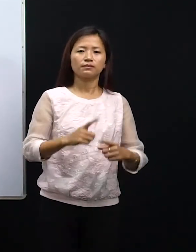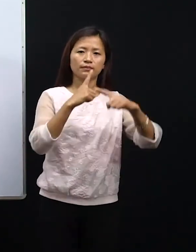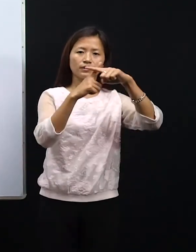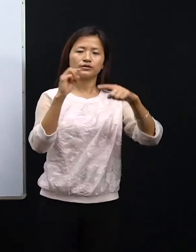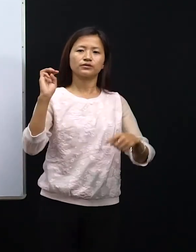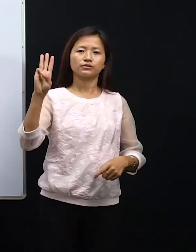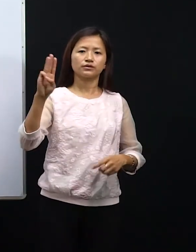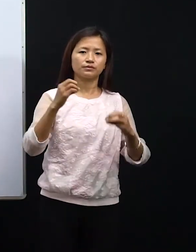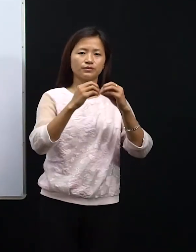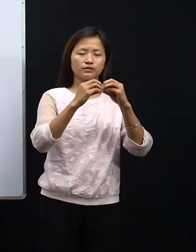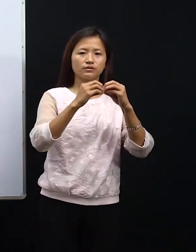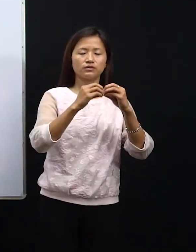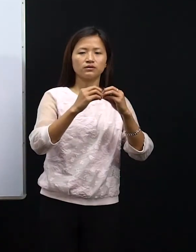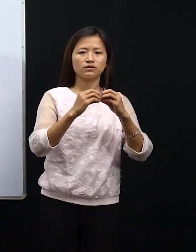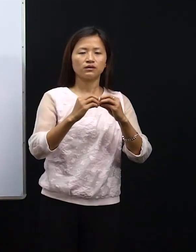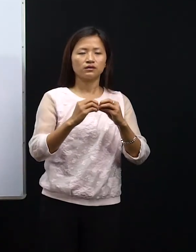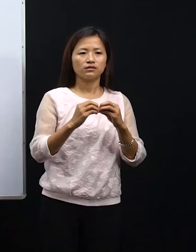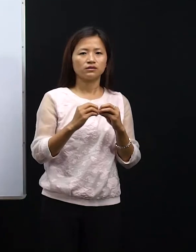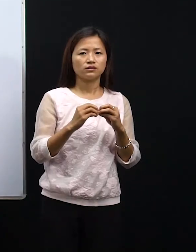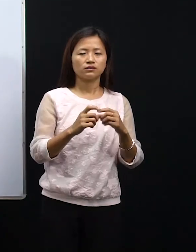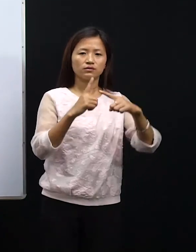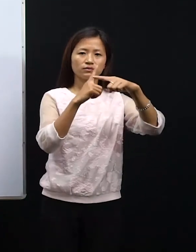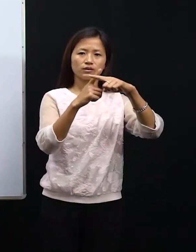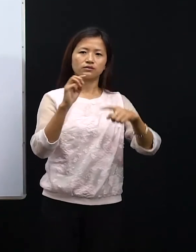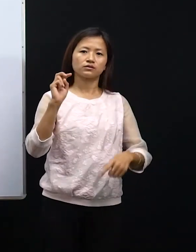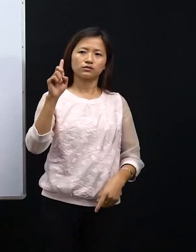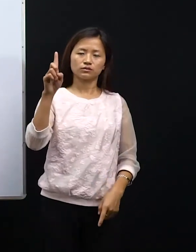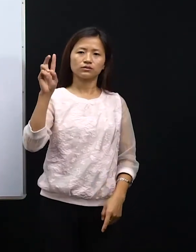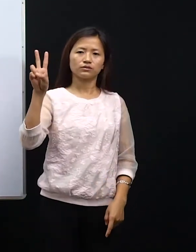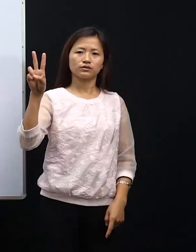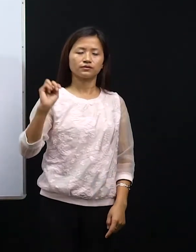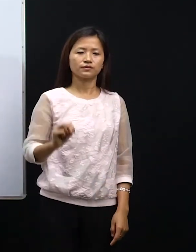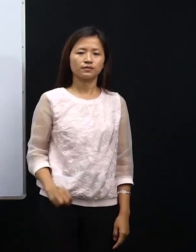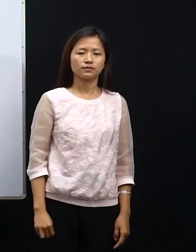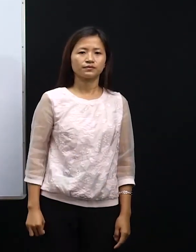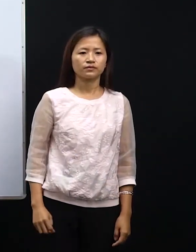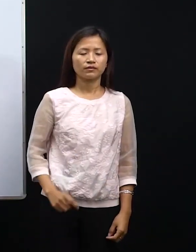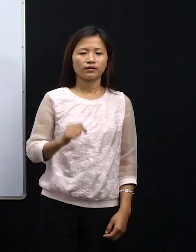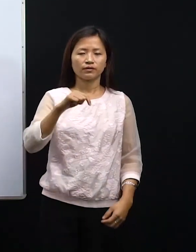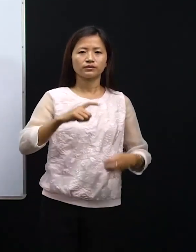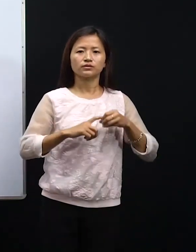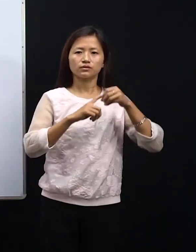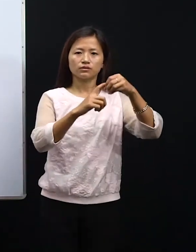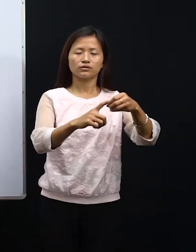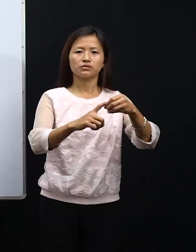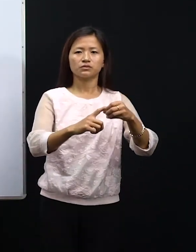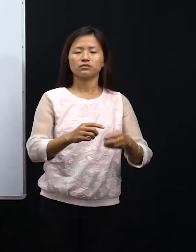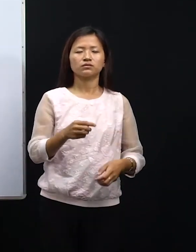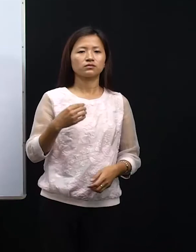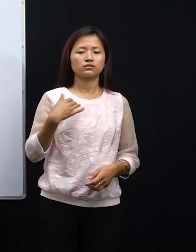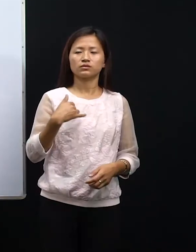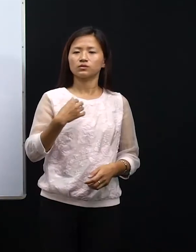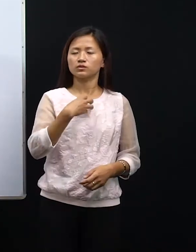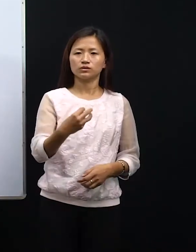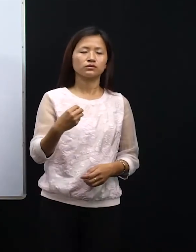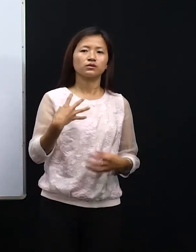3b plus 3b plus 12. Here in this question, we don't have to arrange anything because